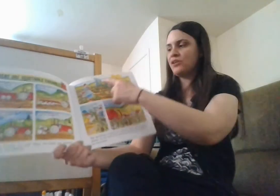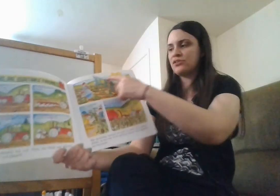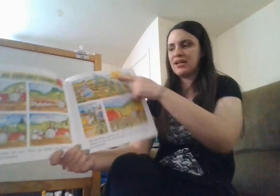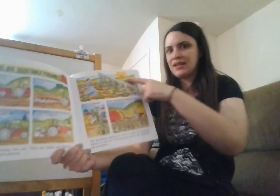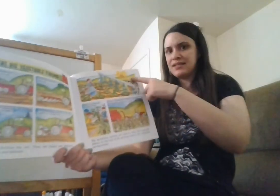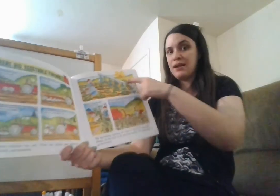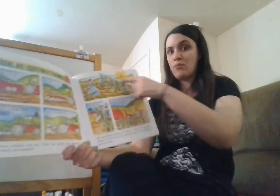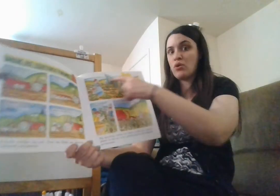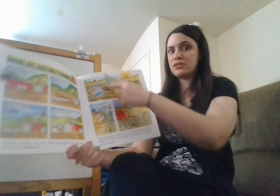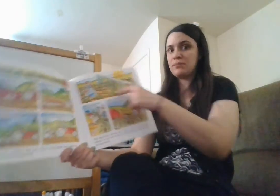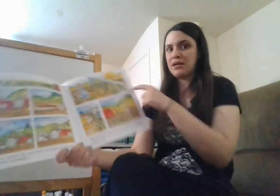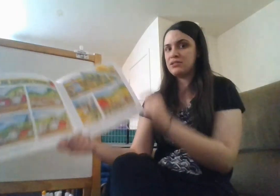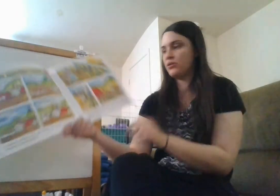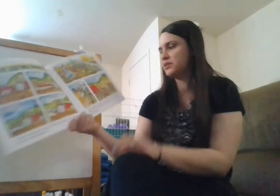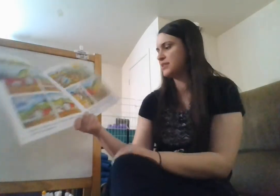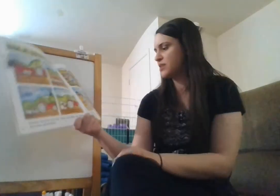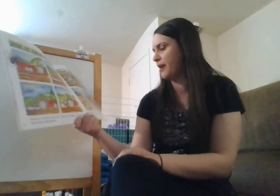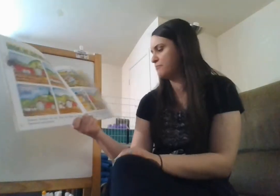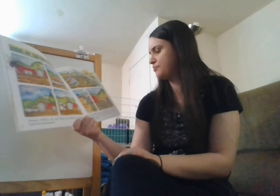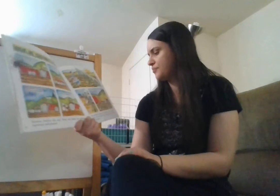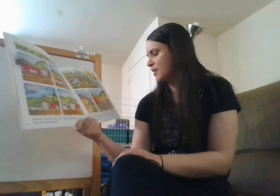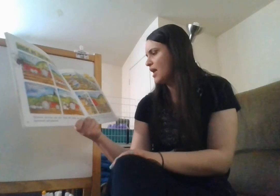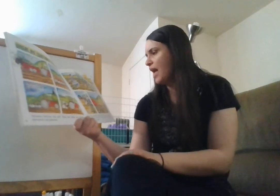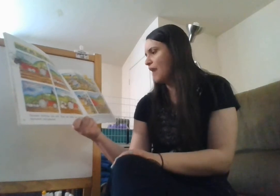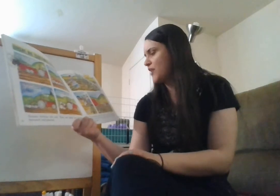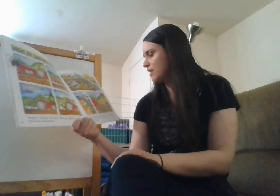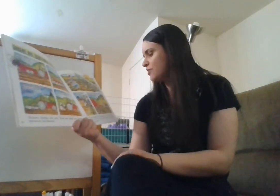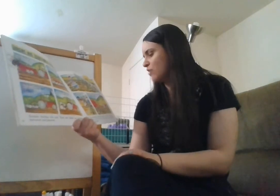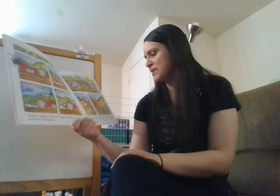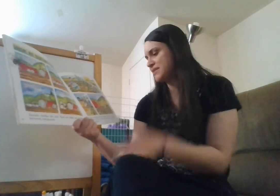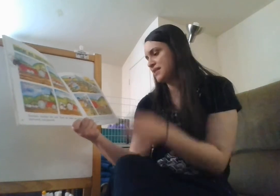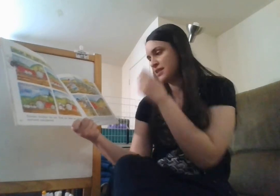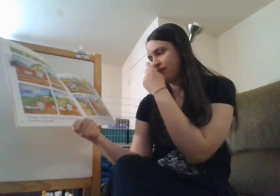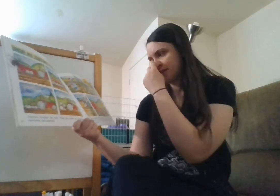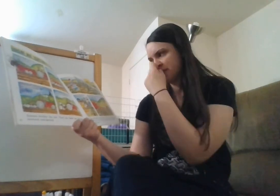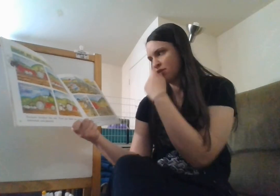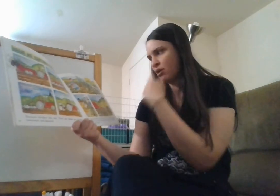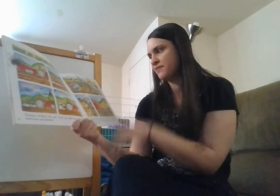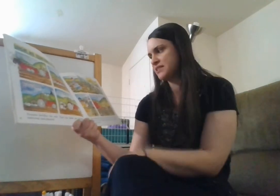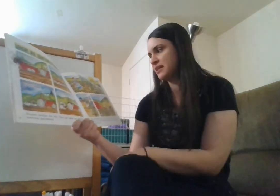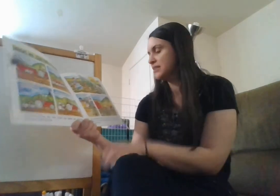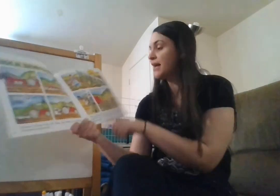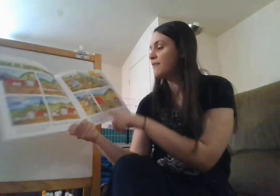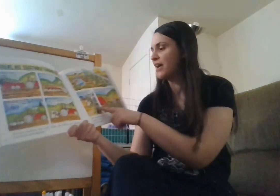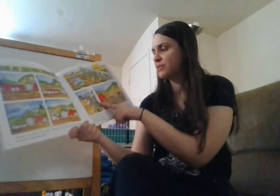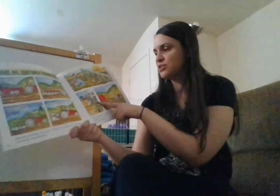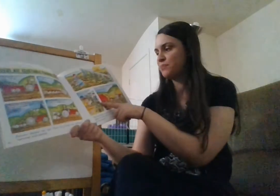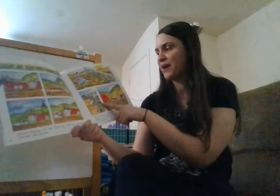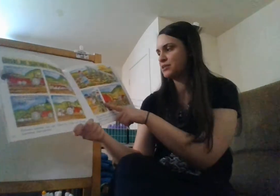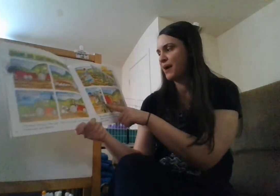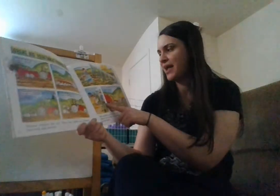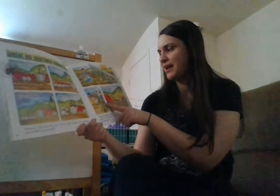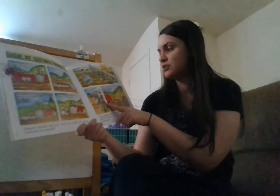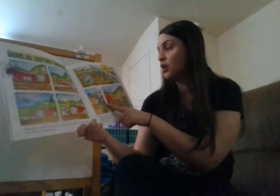sprinklers like this, and it waters the plants all at the same time. At the end of the growing season, the vegetables are harvested. Some vegetables are picked by hand,